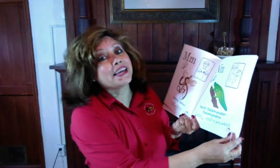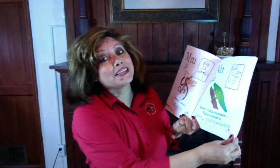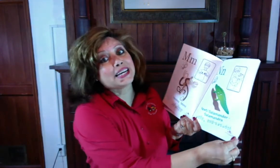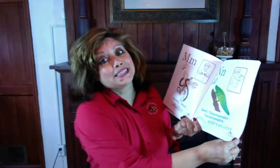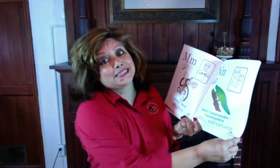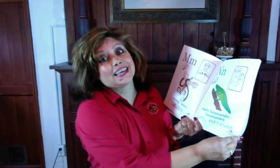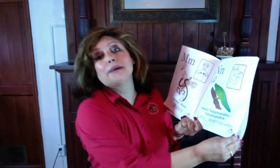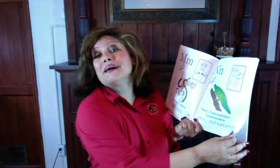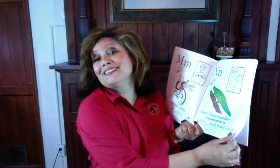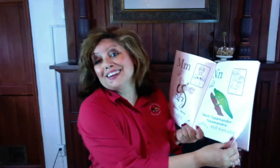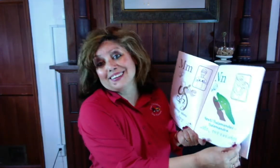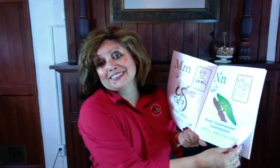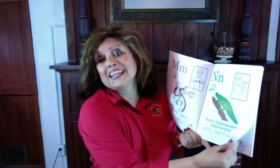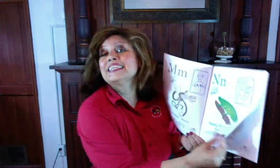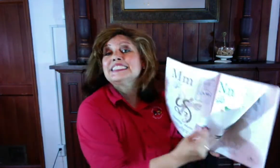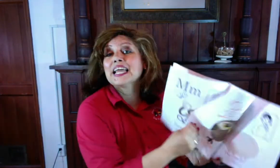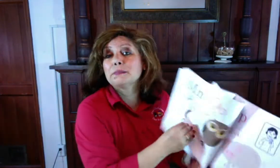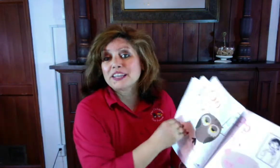salamander, salamandra, like a salamander.